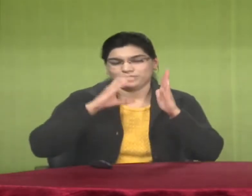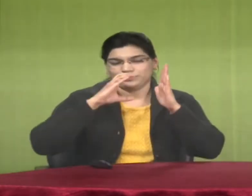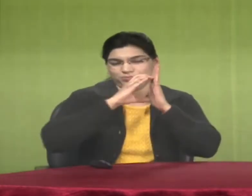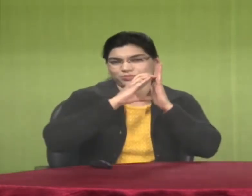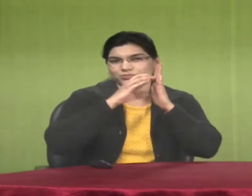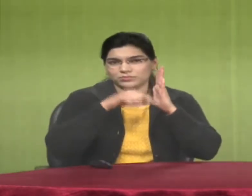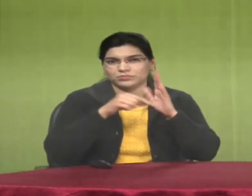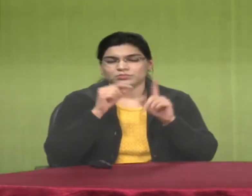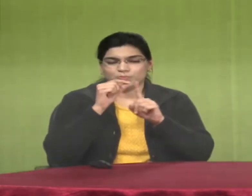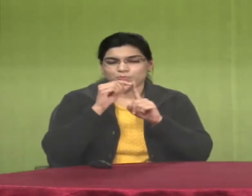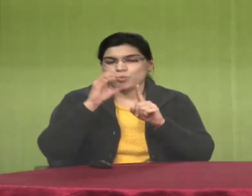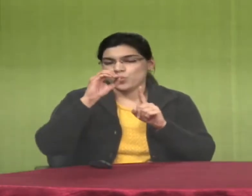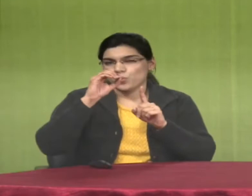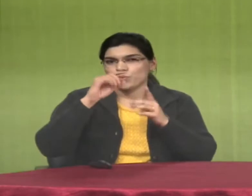The meaning of the poem,